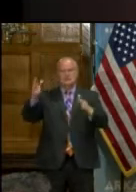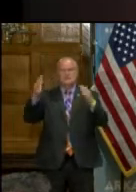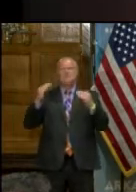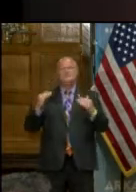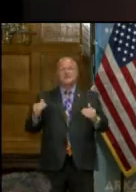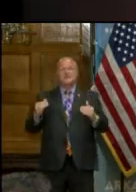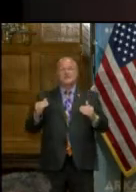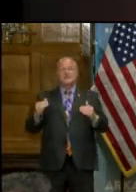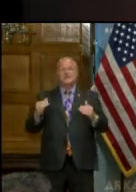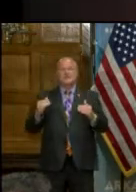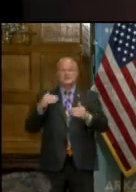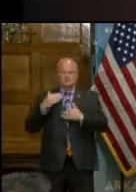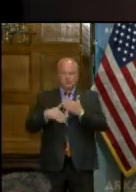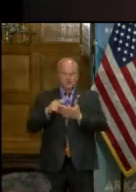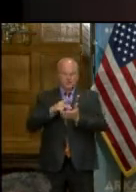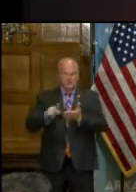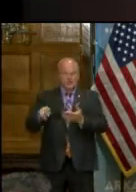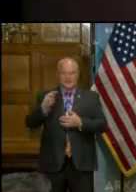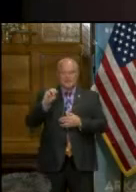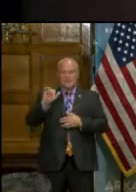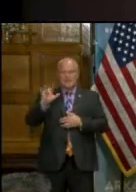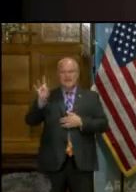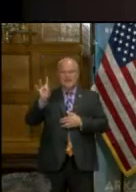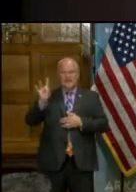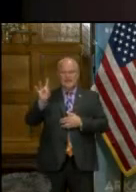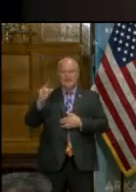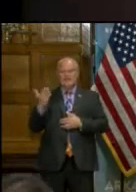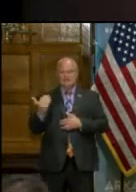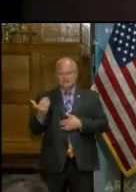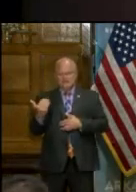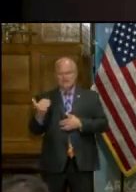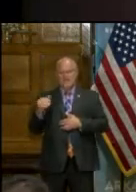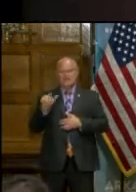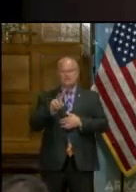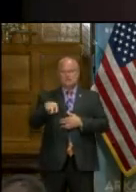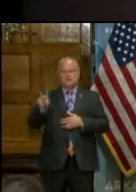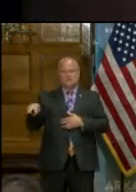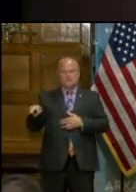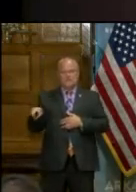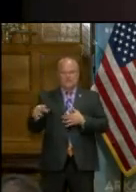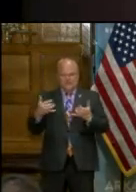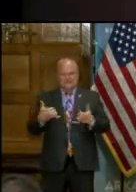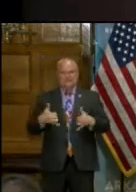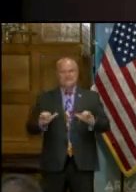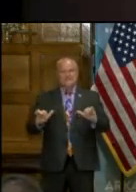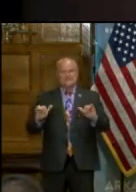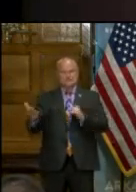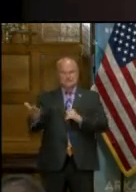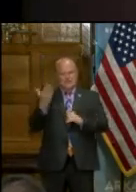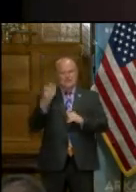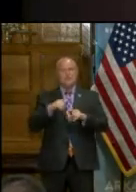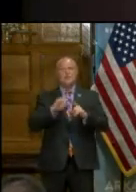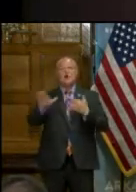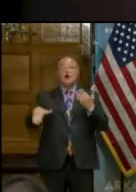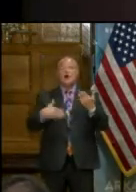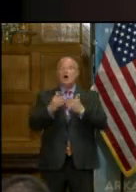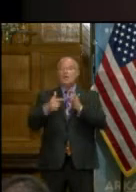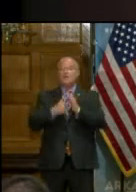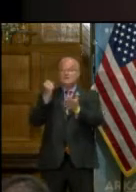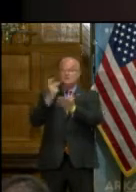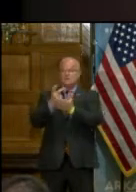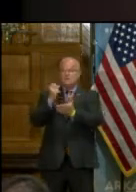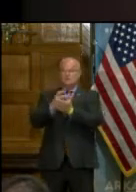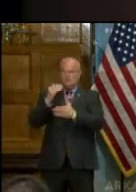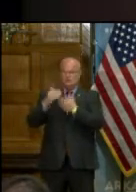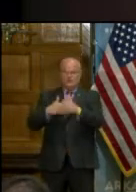then processed to be paid on May 8th, May 15th, and May 22nd, which is still one coming, but all of these have been approved